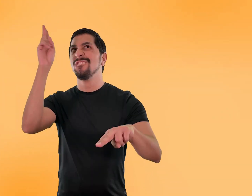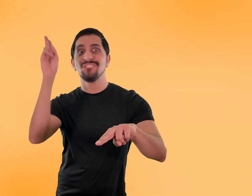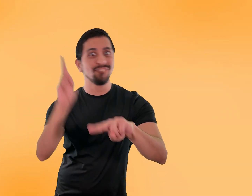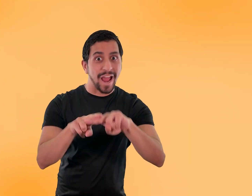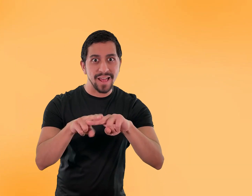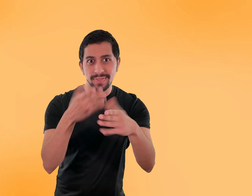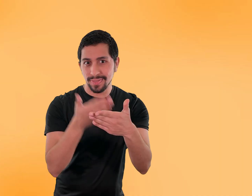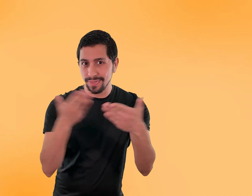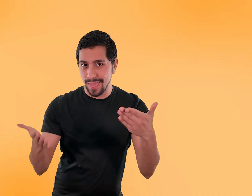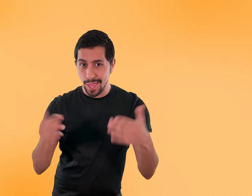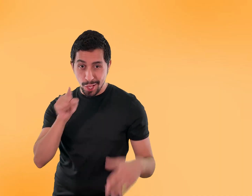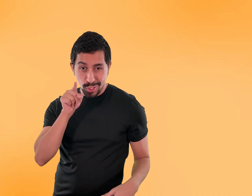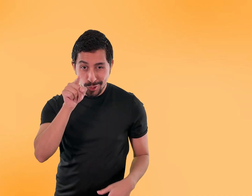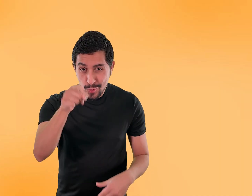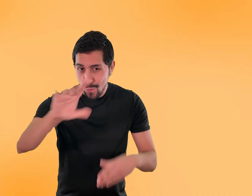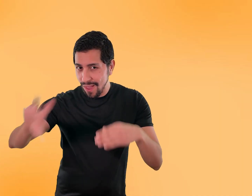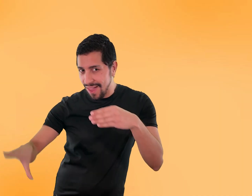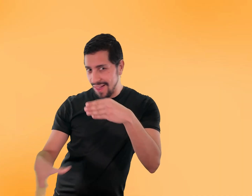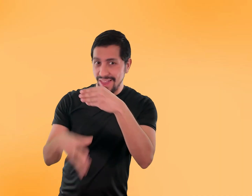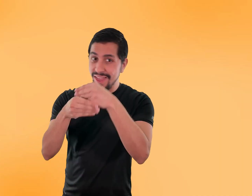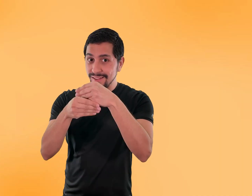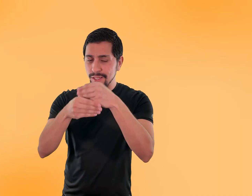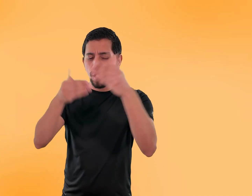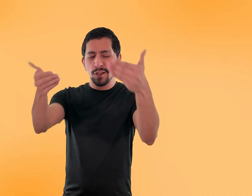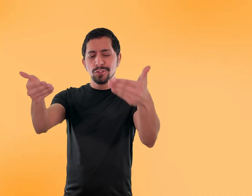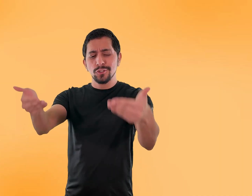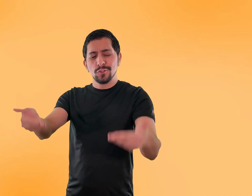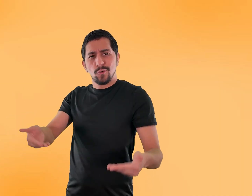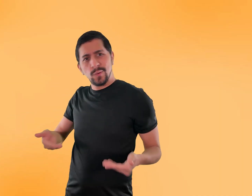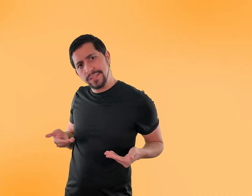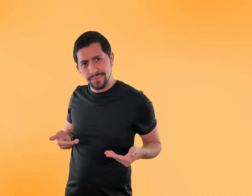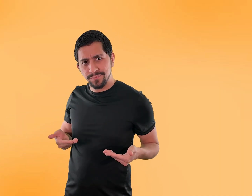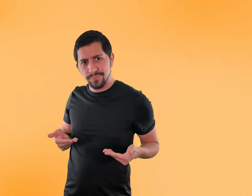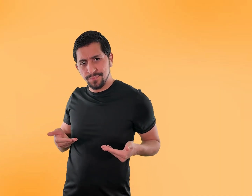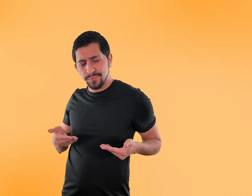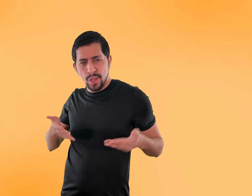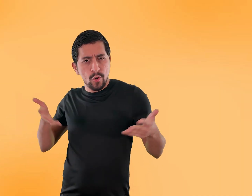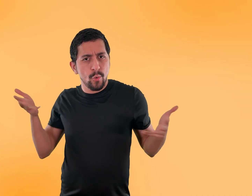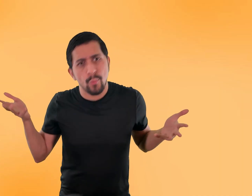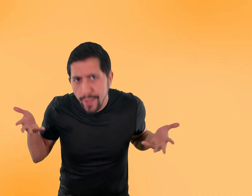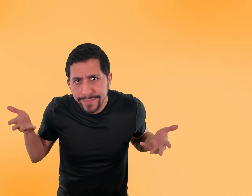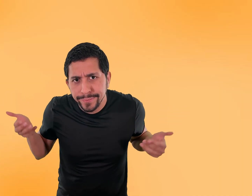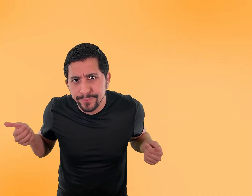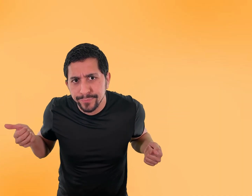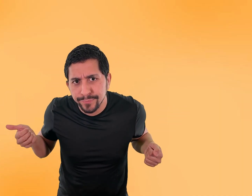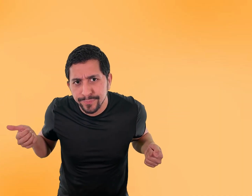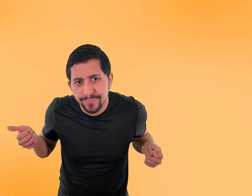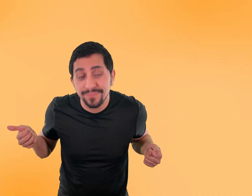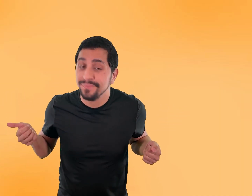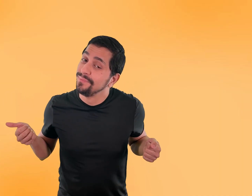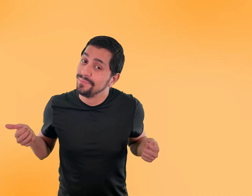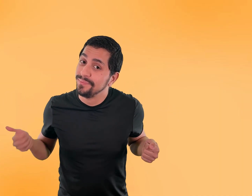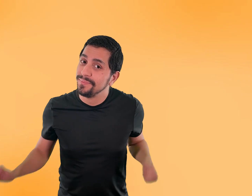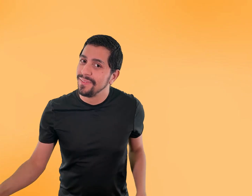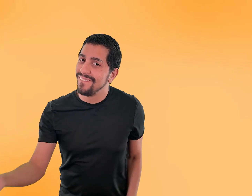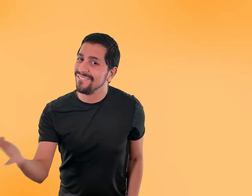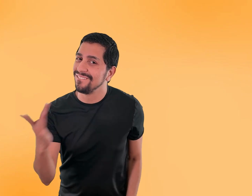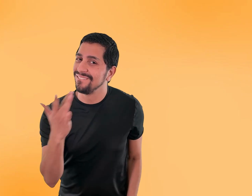Another fun thing you can add to your introduction is your